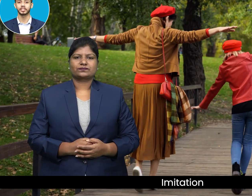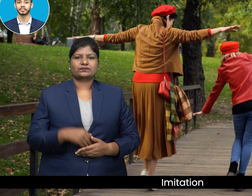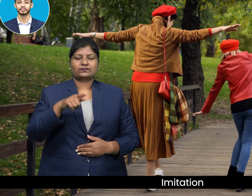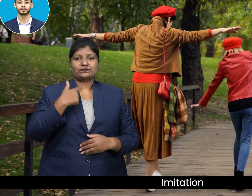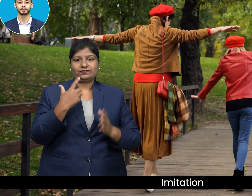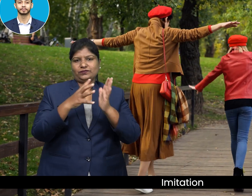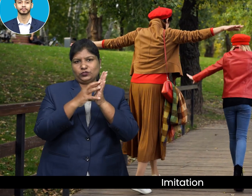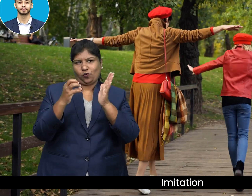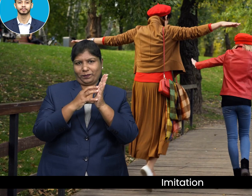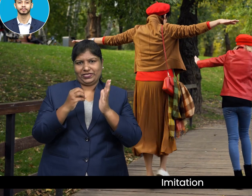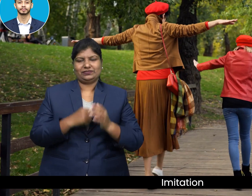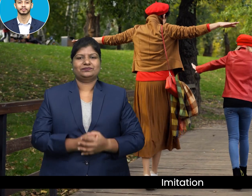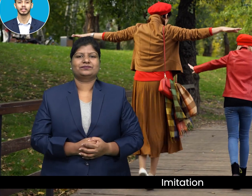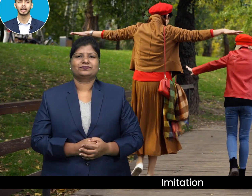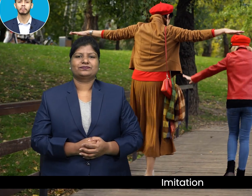Imitation.